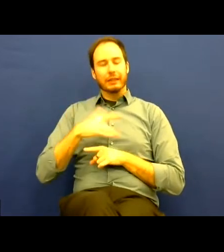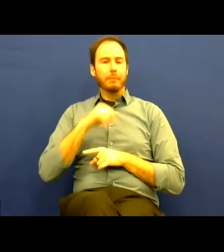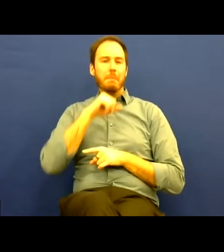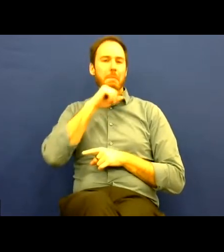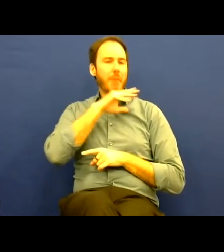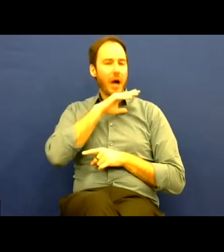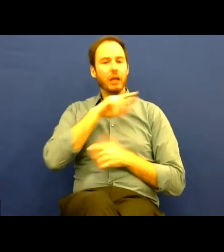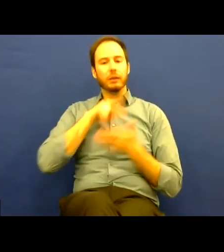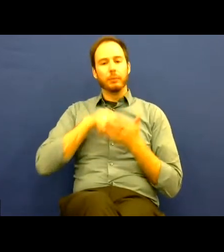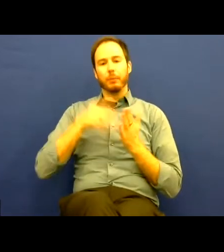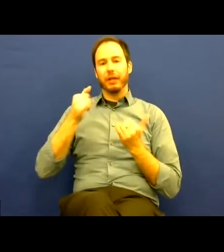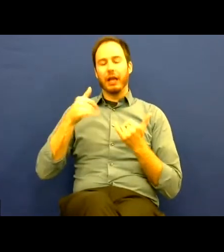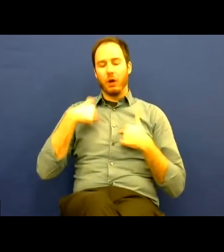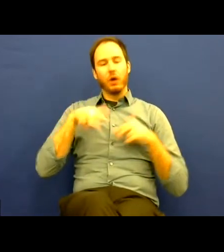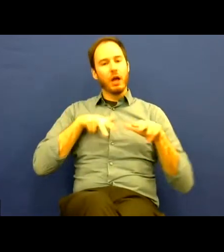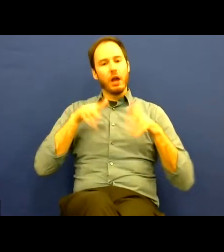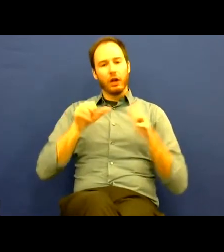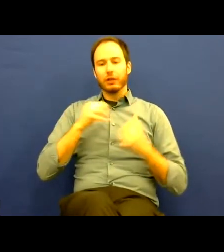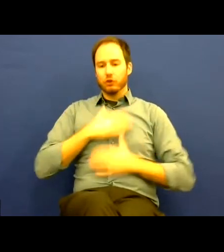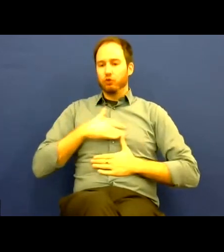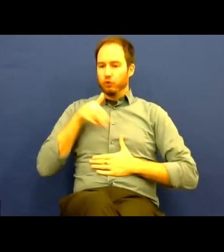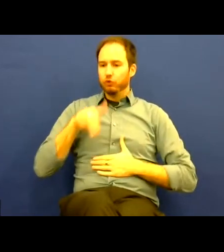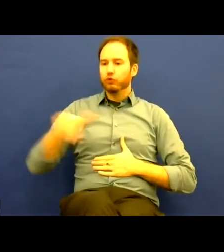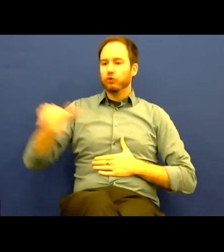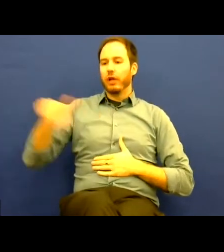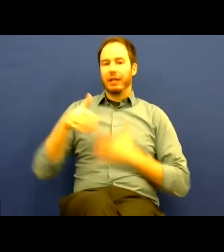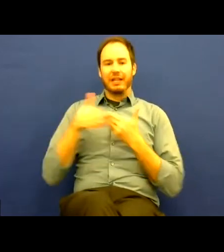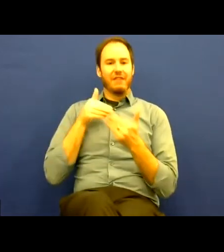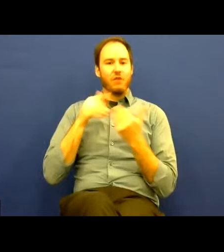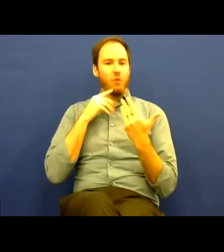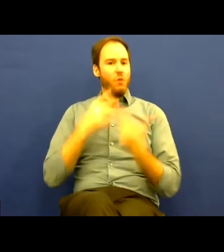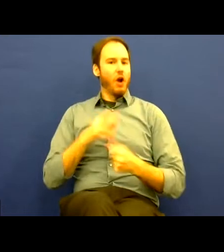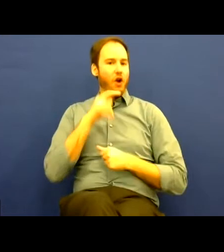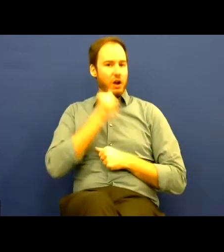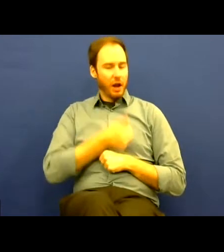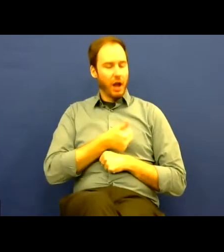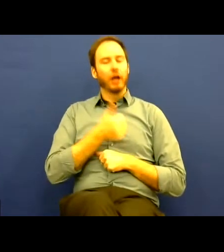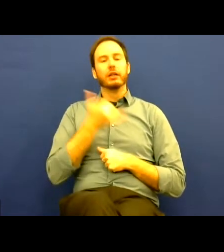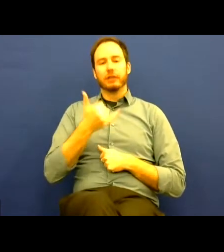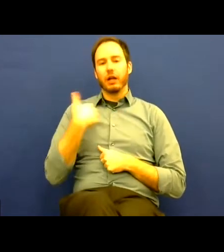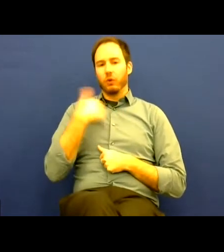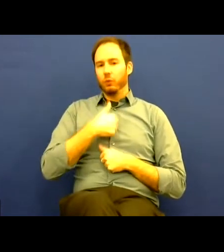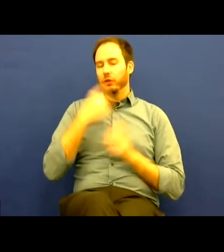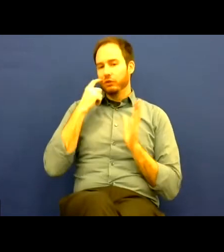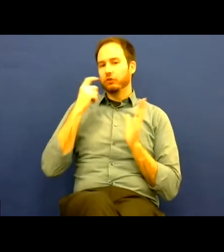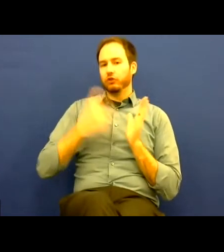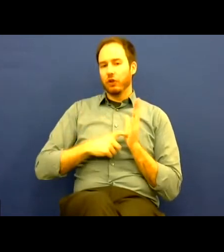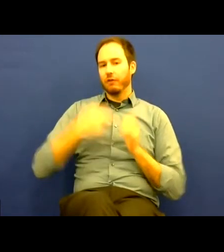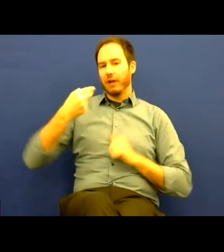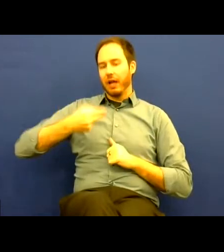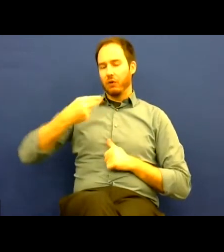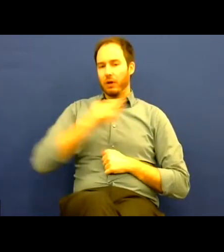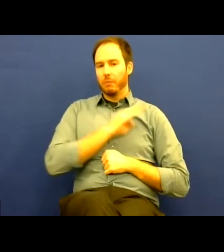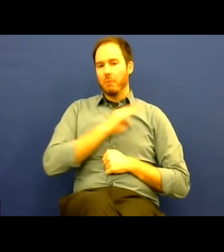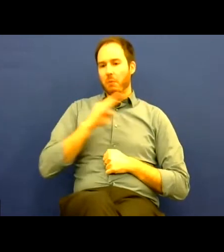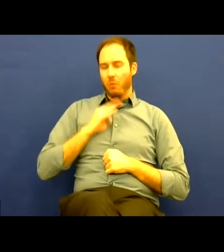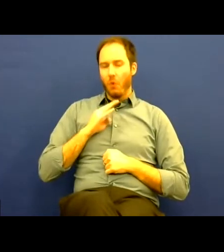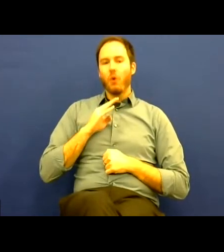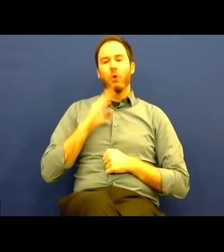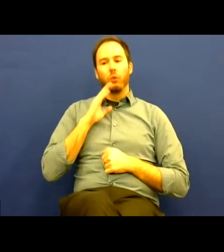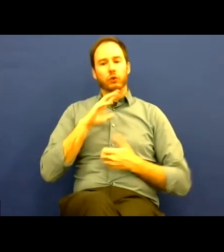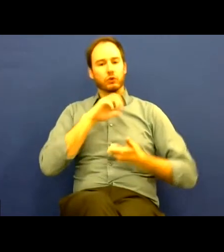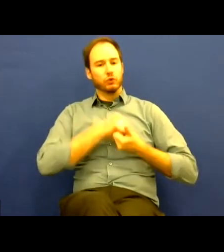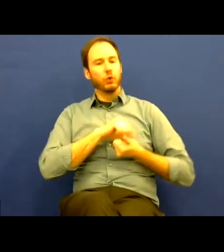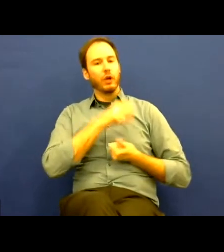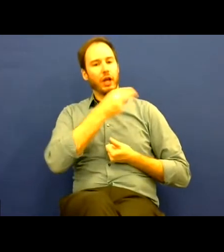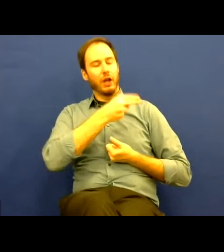allowing hikers to enjoy the trail even during wet seasons. Therefore be it resolved that the Henrietta Town Board joins the Henrietta